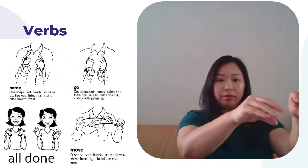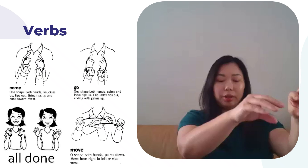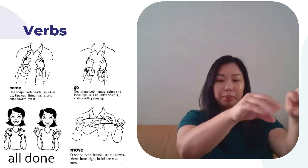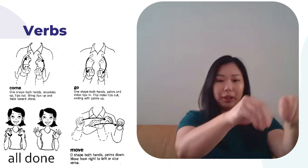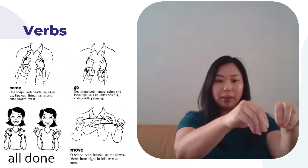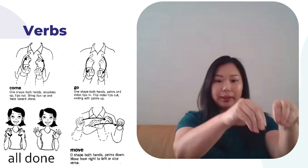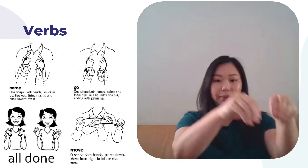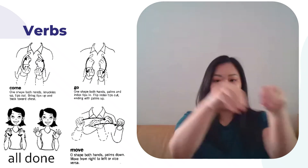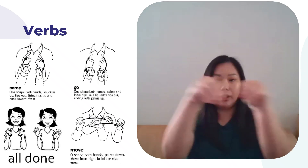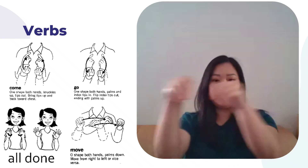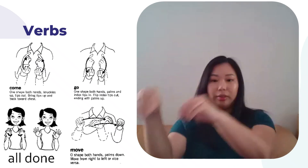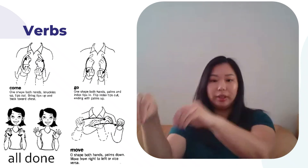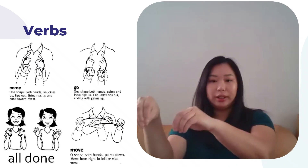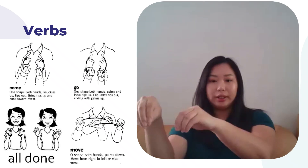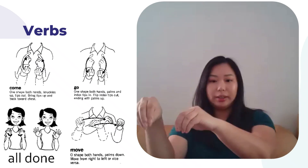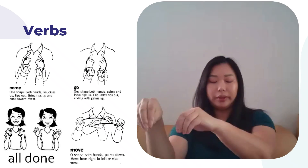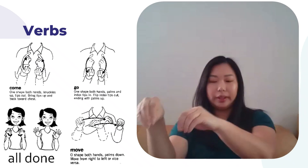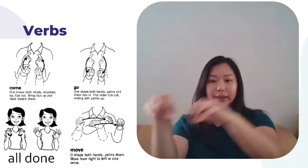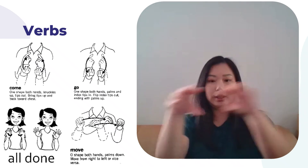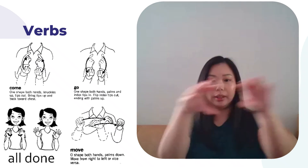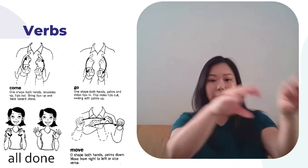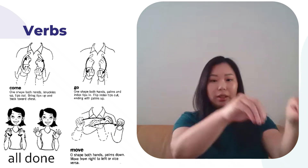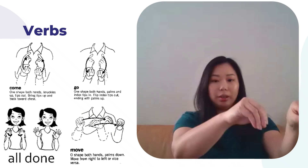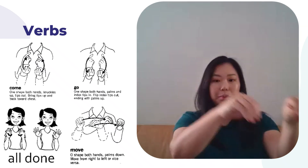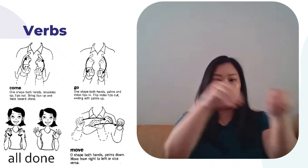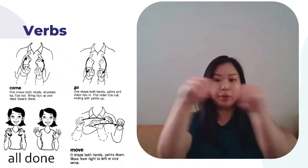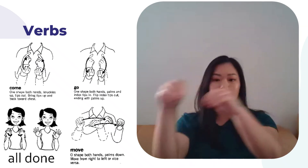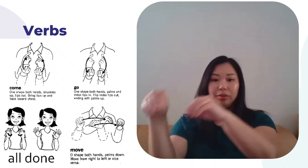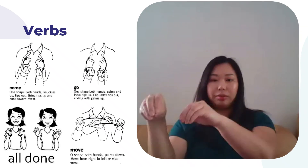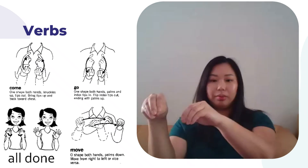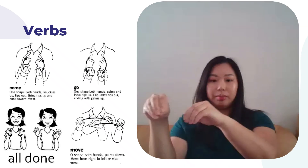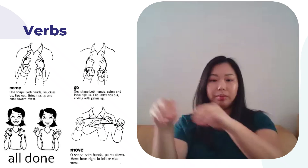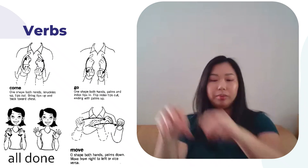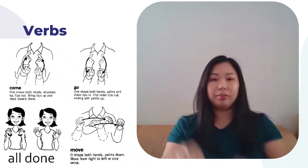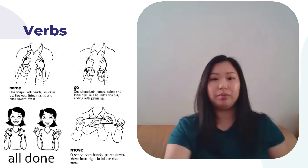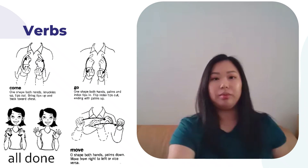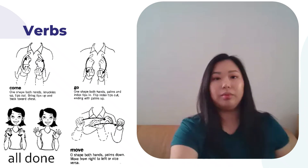move. Pick up something and move it somewhere else. Move.